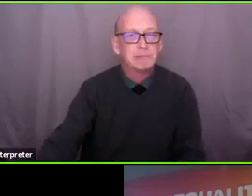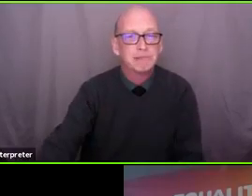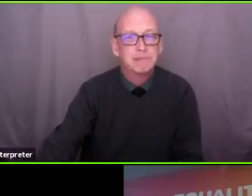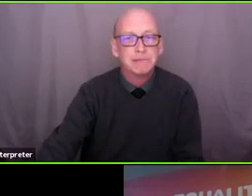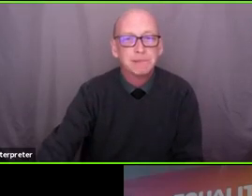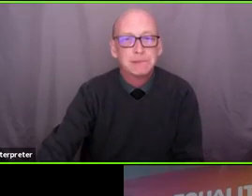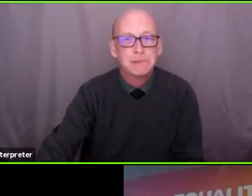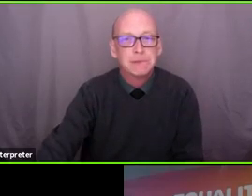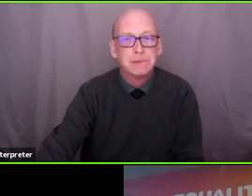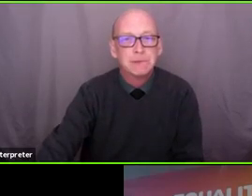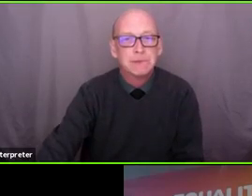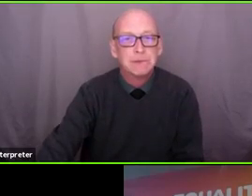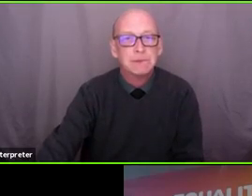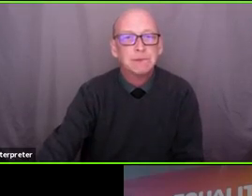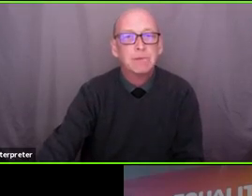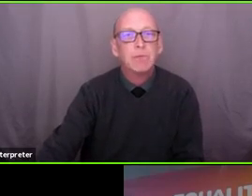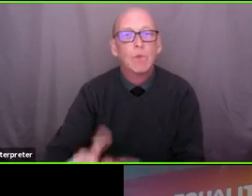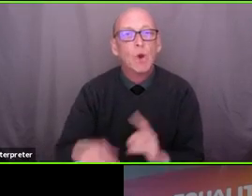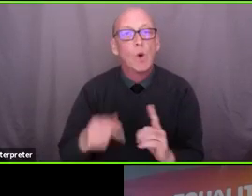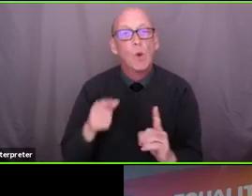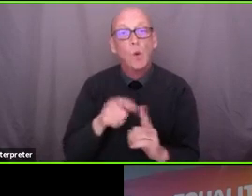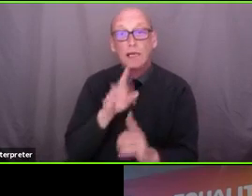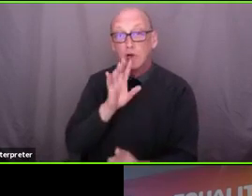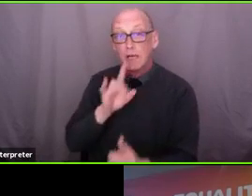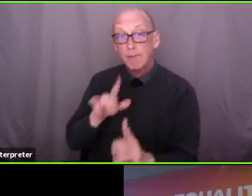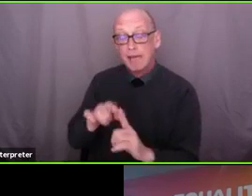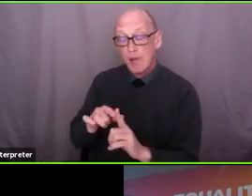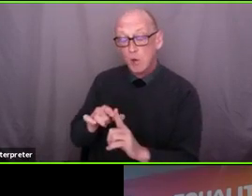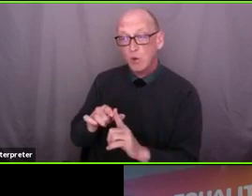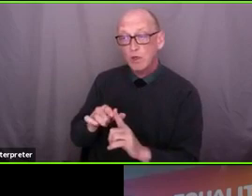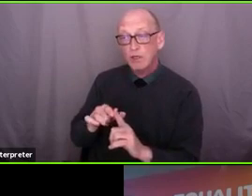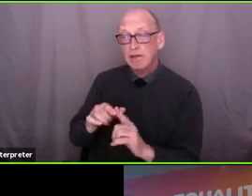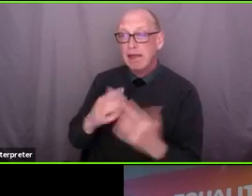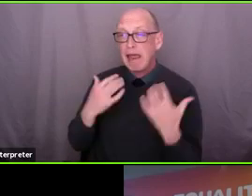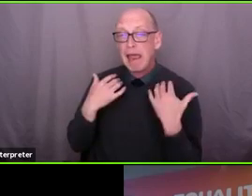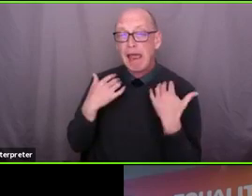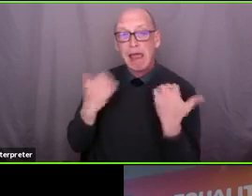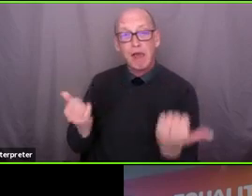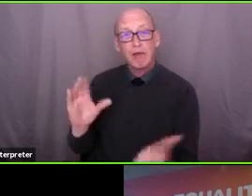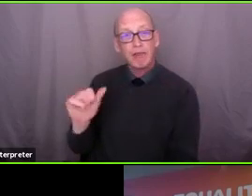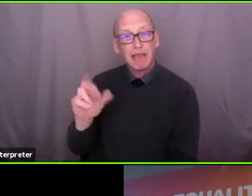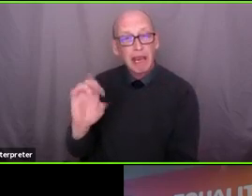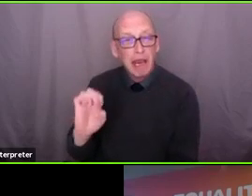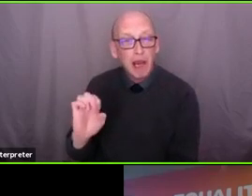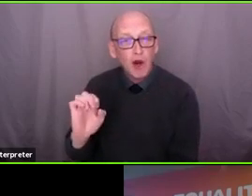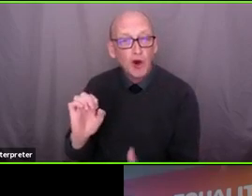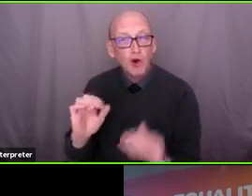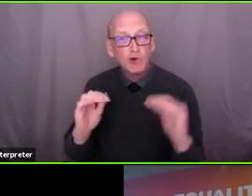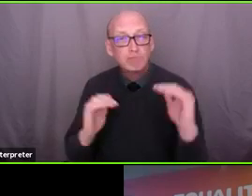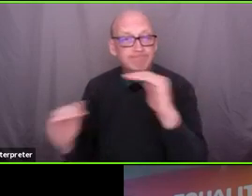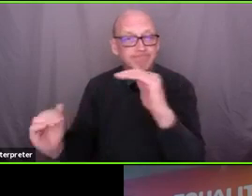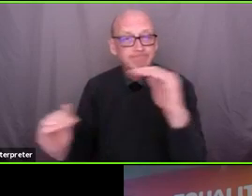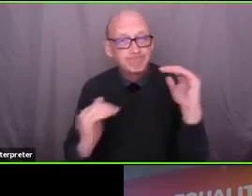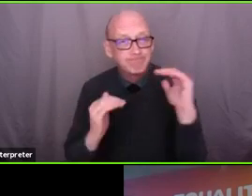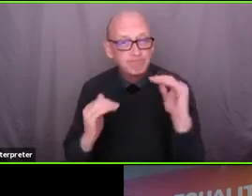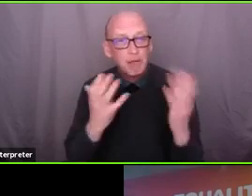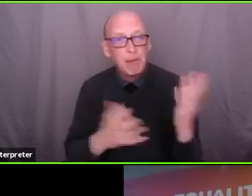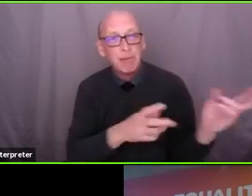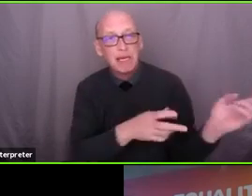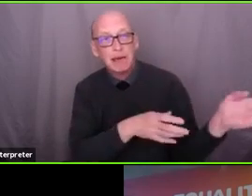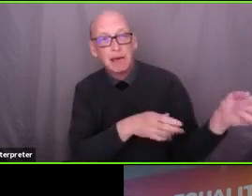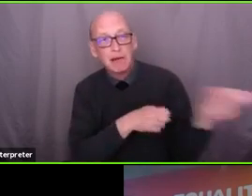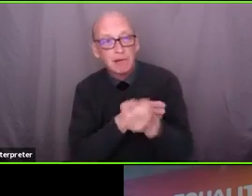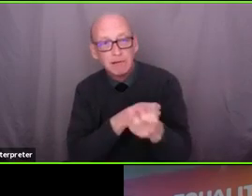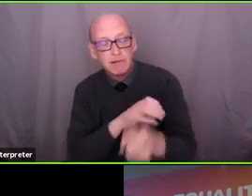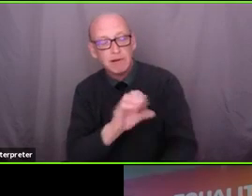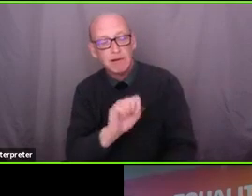So when we're talking about these healthcare disparities, and maybe I can pull Sydney into this